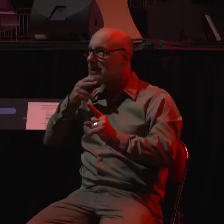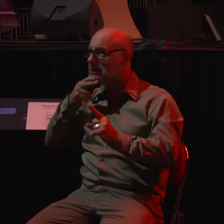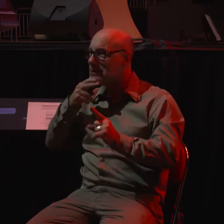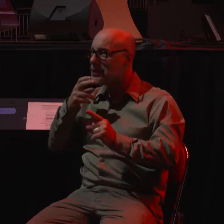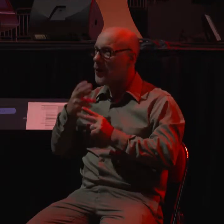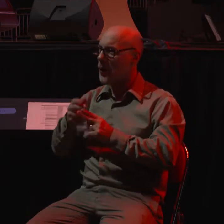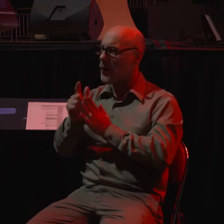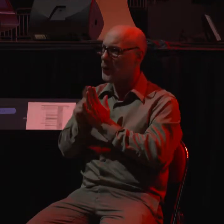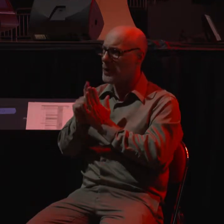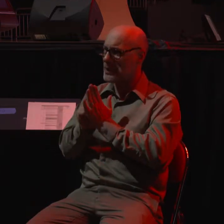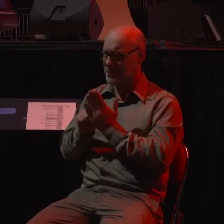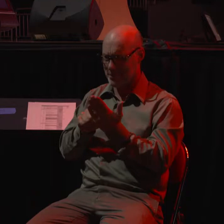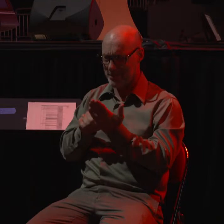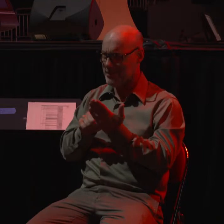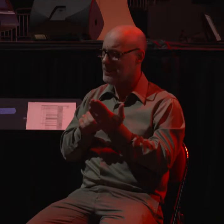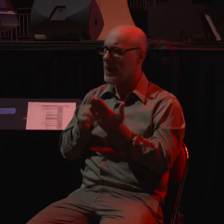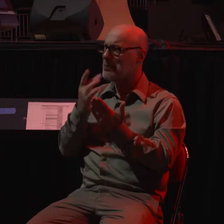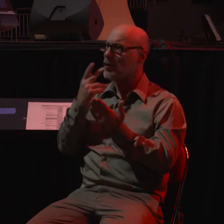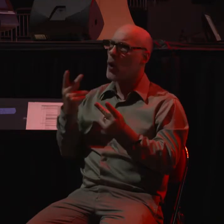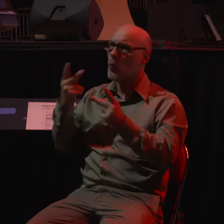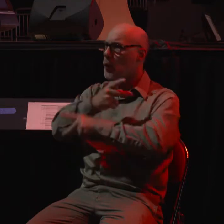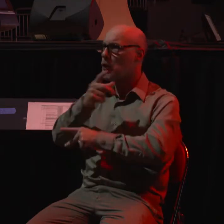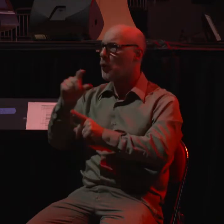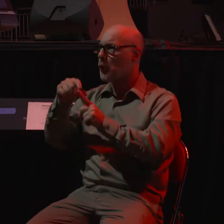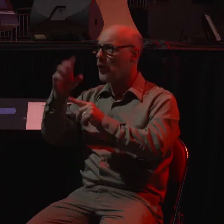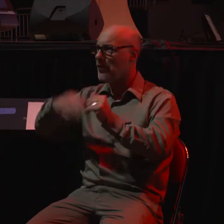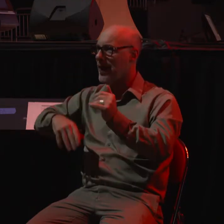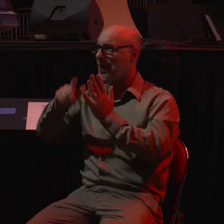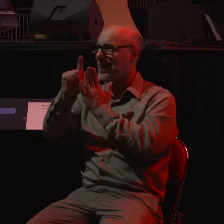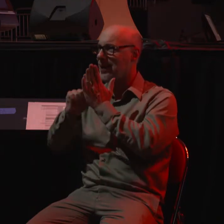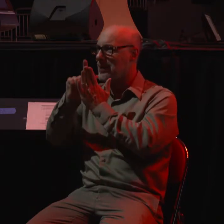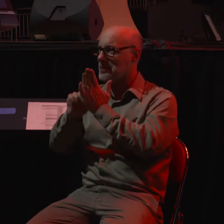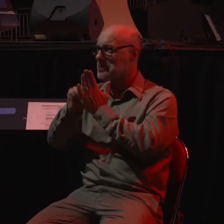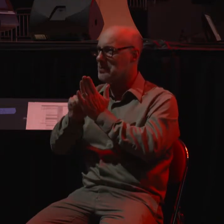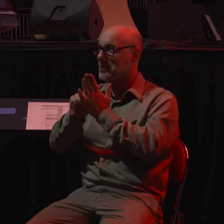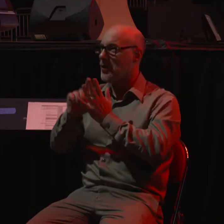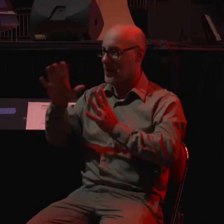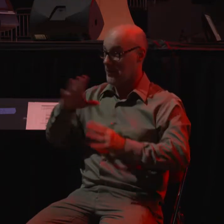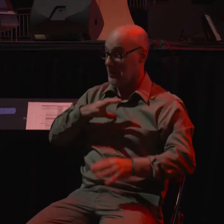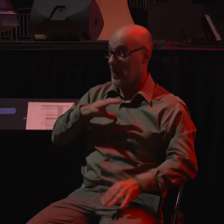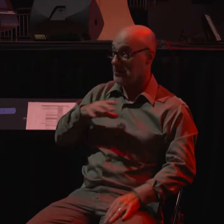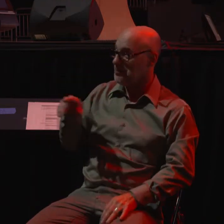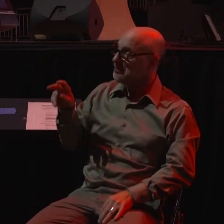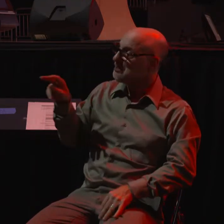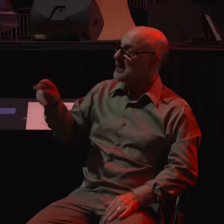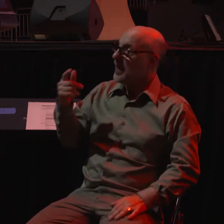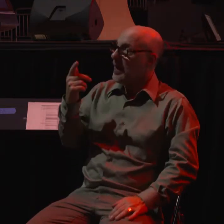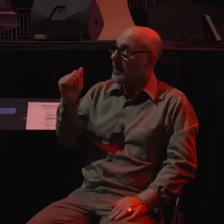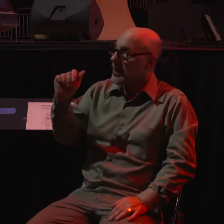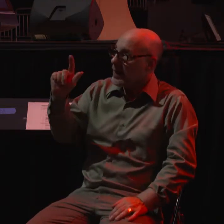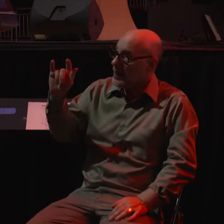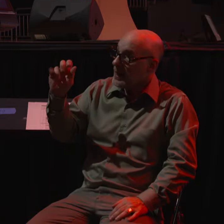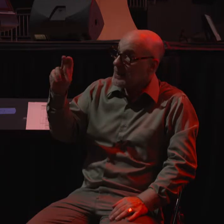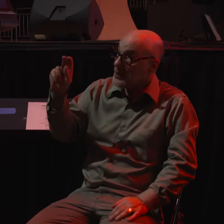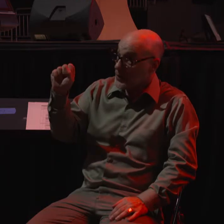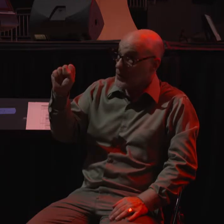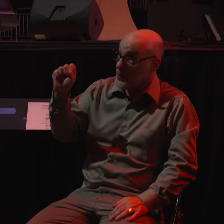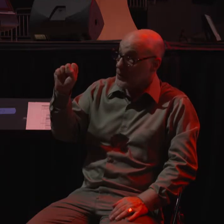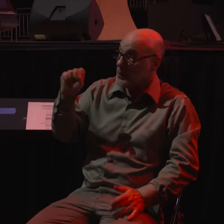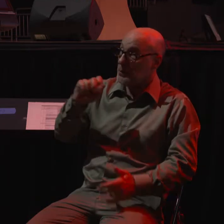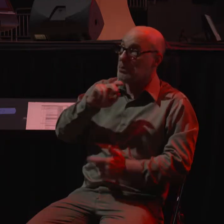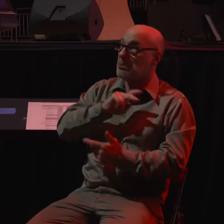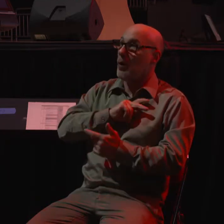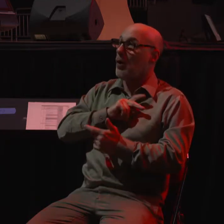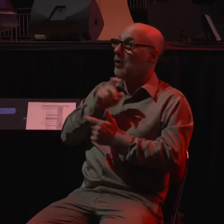I would want some worse word for that. Right. Well, I mean, I would say, so if you look at, for instance, in Galatians, right, what you see Paul coming